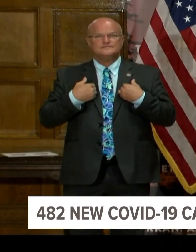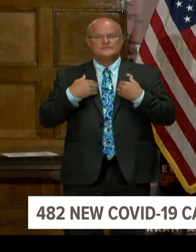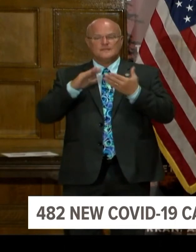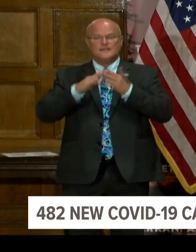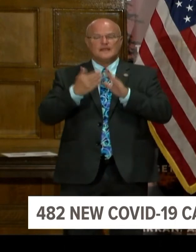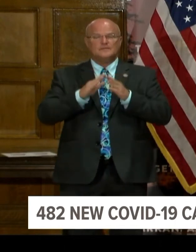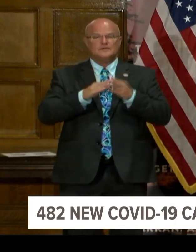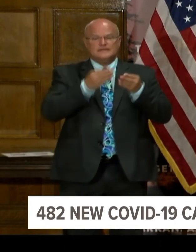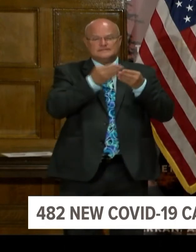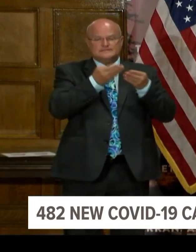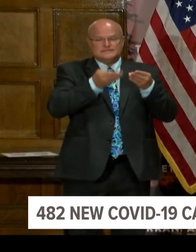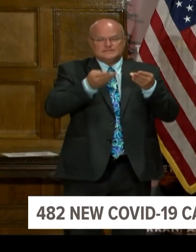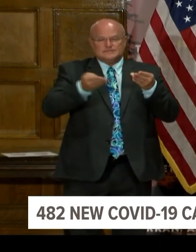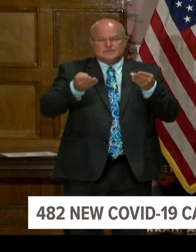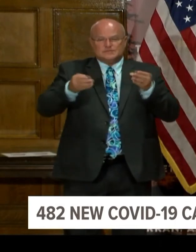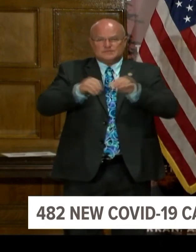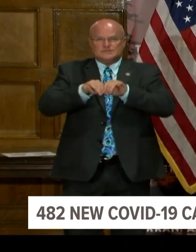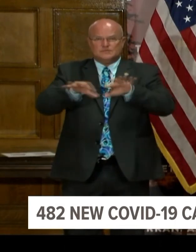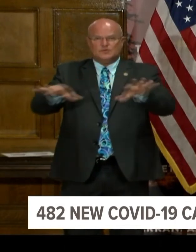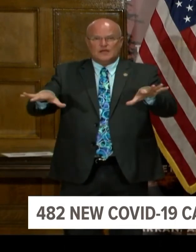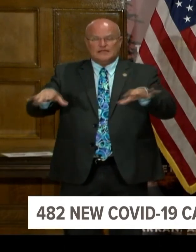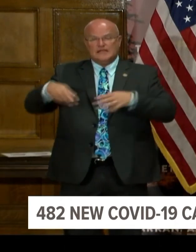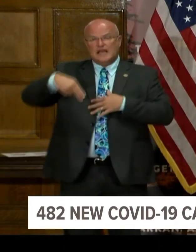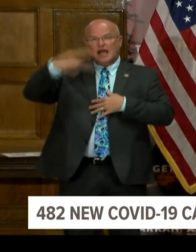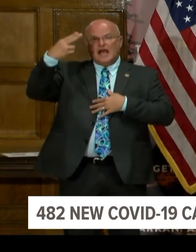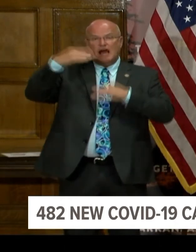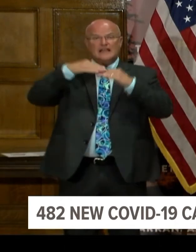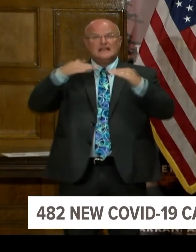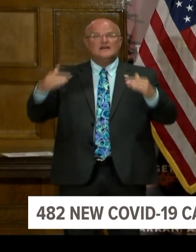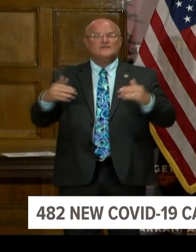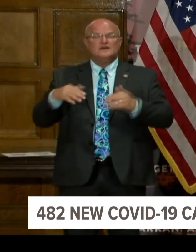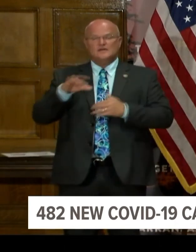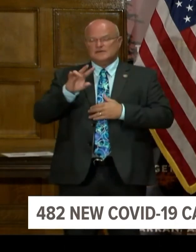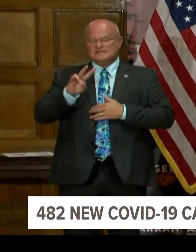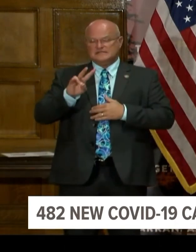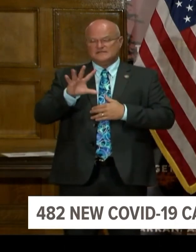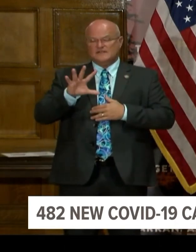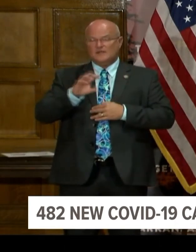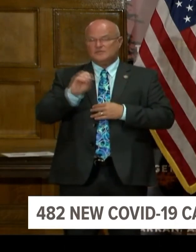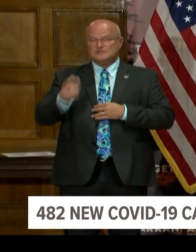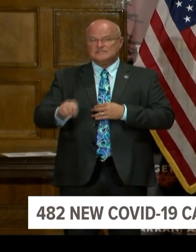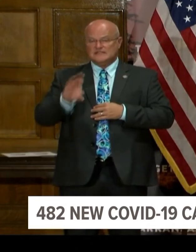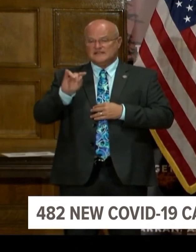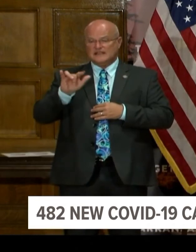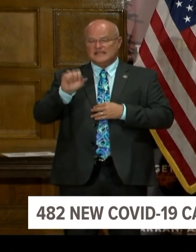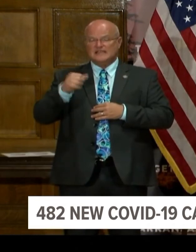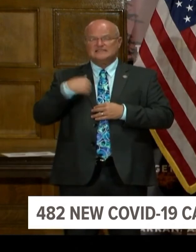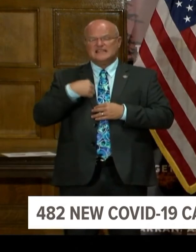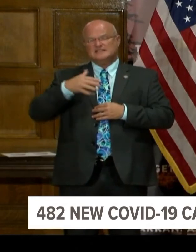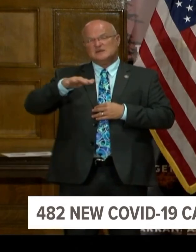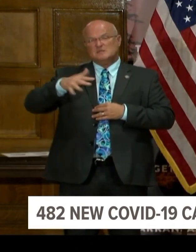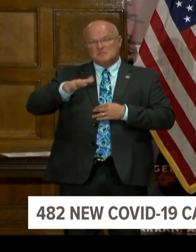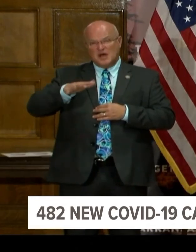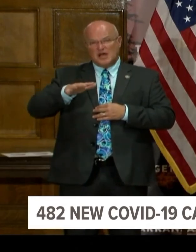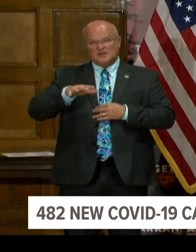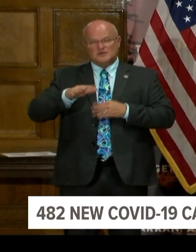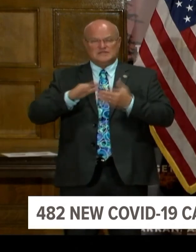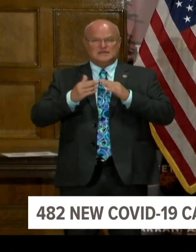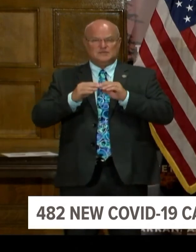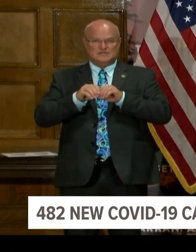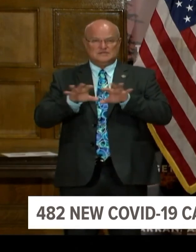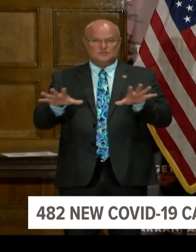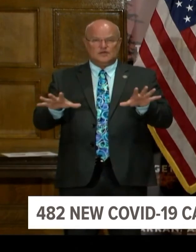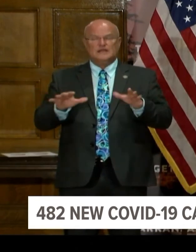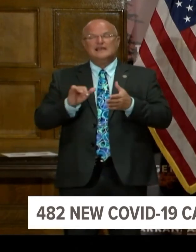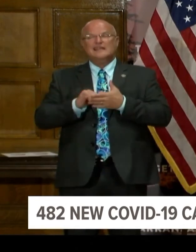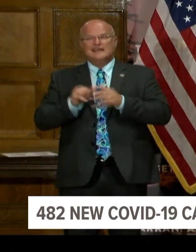community spread, a high level of it, and it had 75% of the counties had moderate community spread. Well,